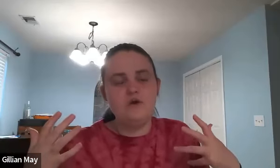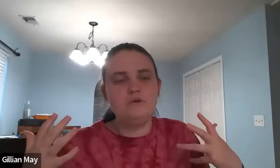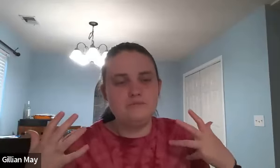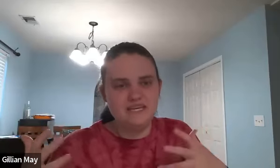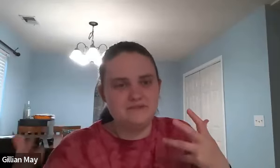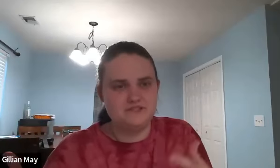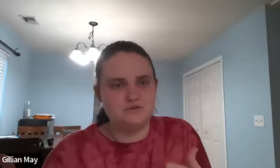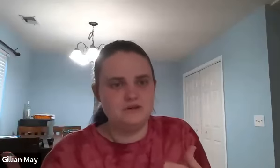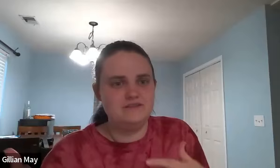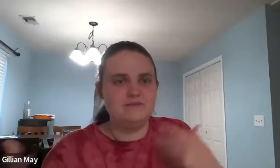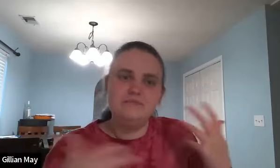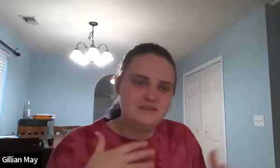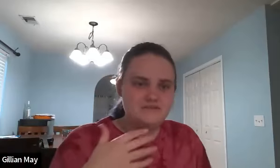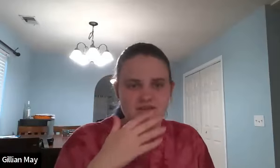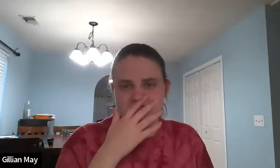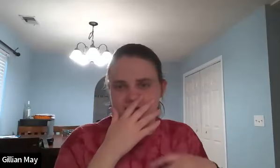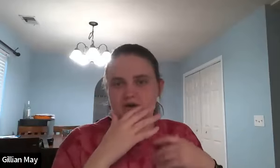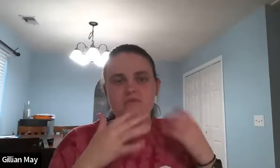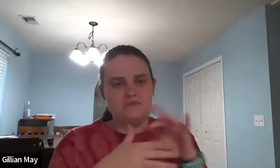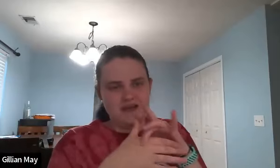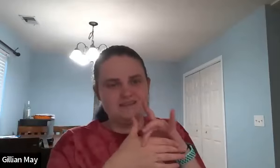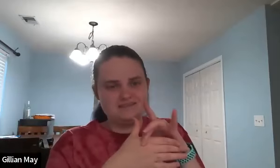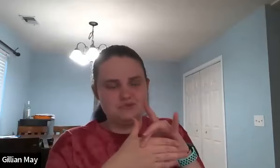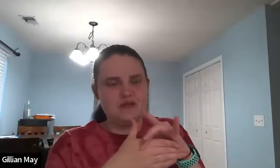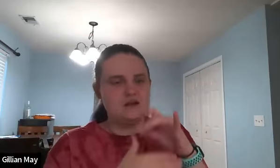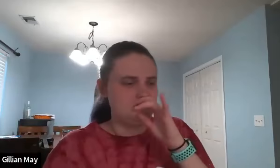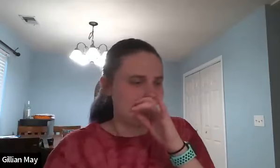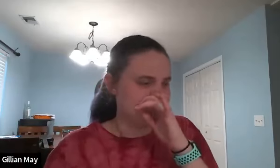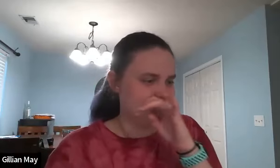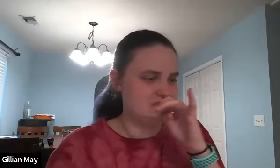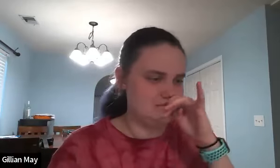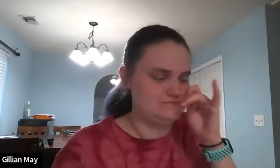well, the meat of the story, the meat of this, that's where that comes from. So,